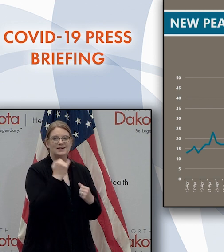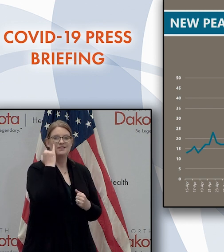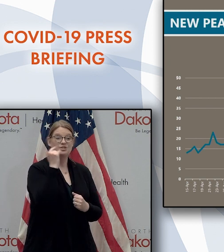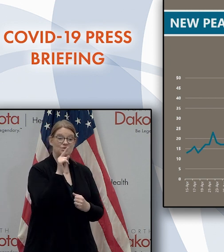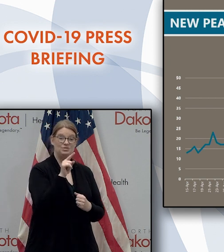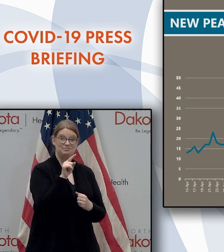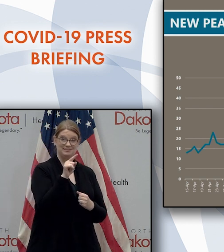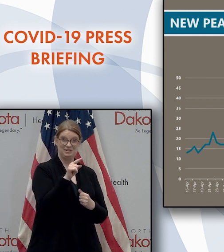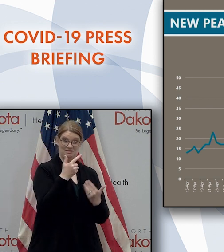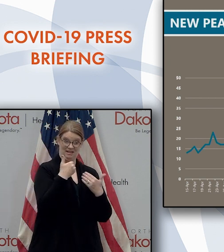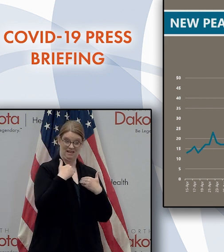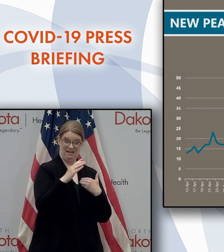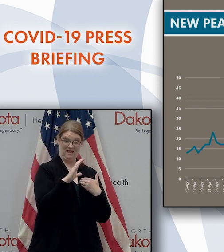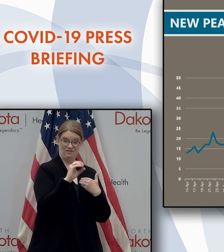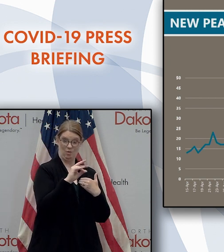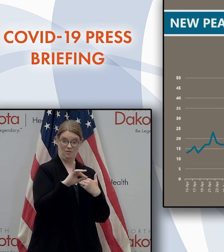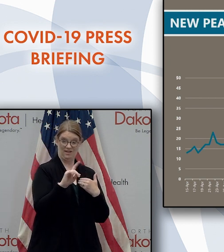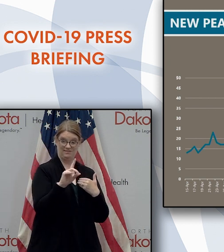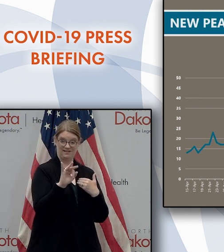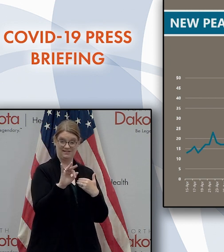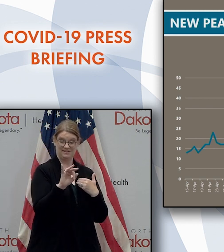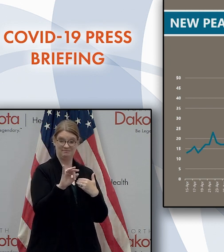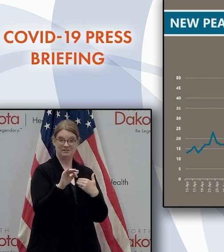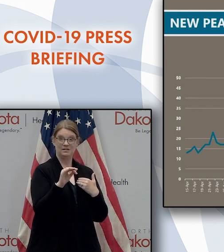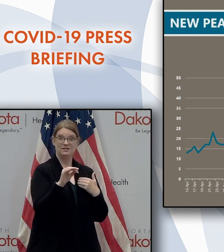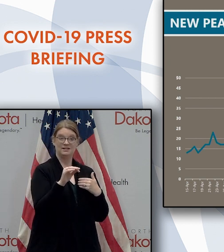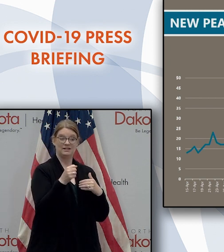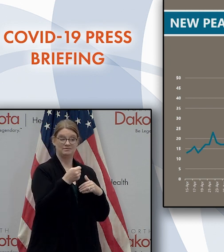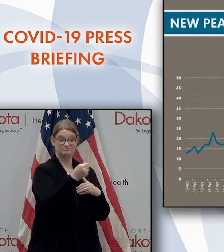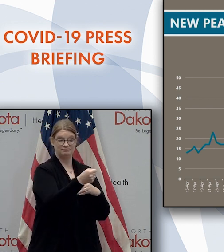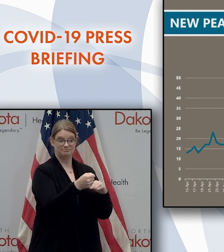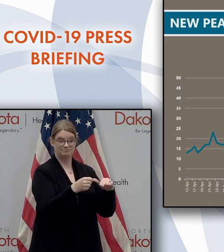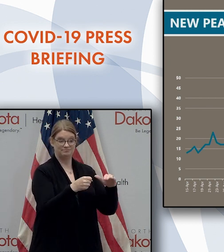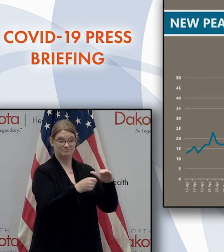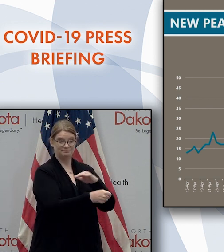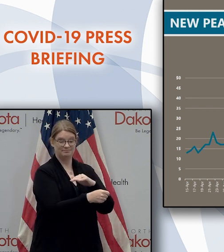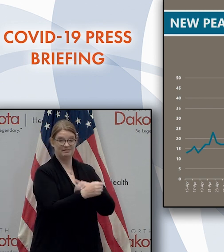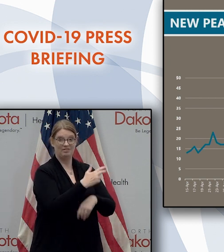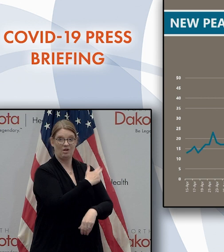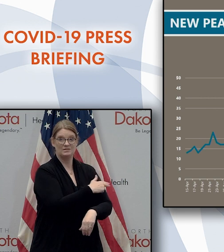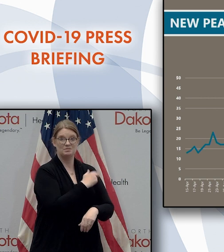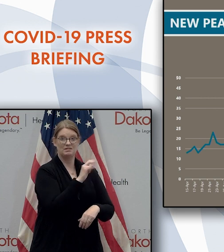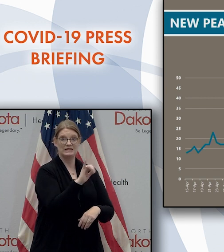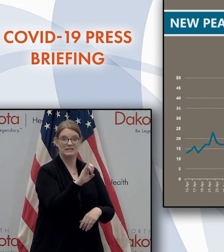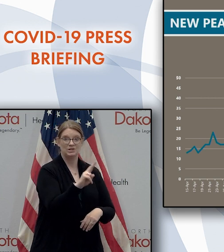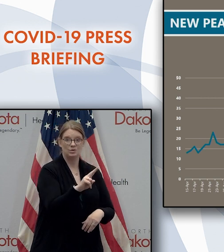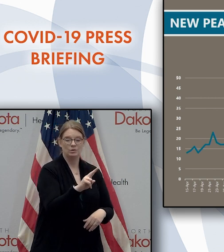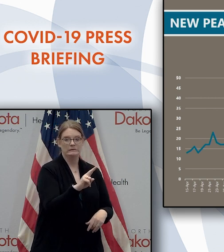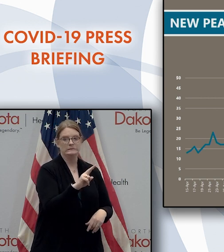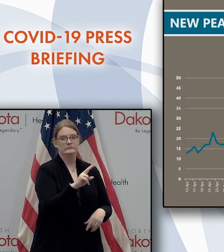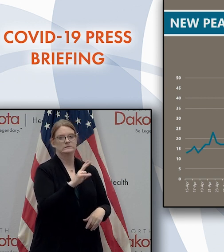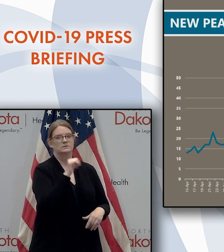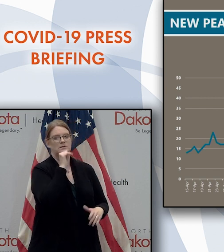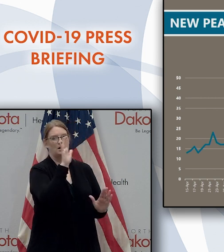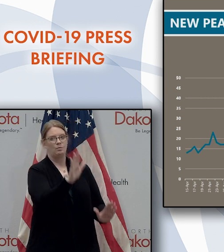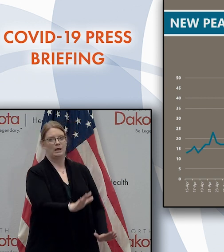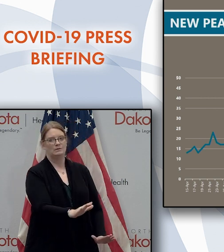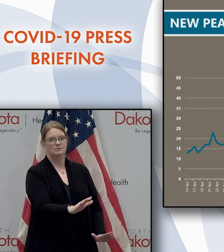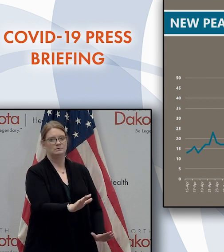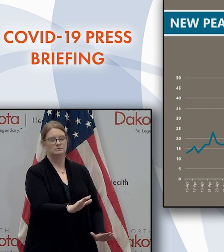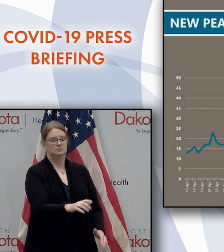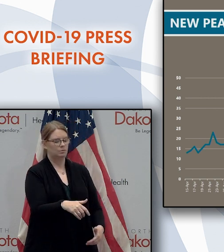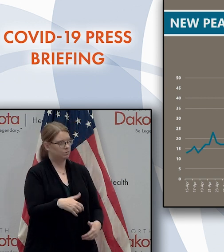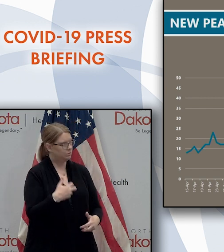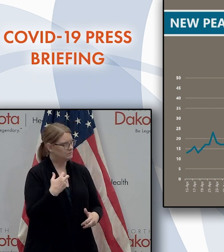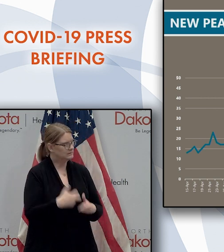ICU with this with COVID-19, that's not a great place to be, because this is a tough disease